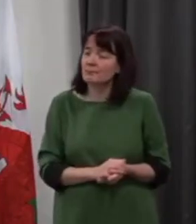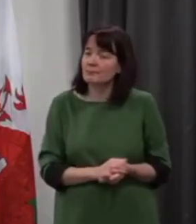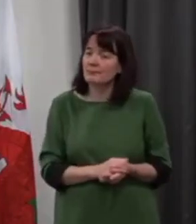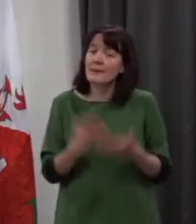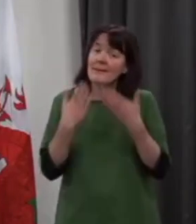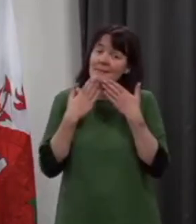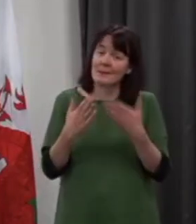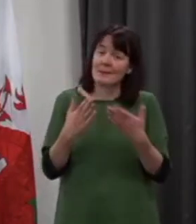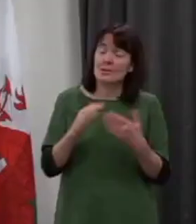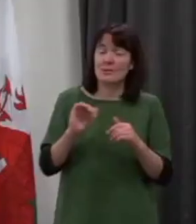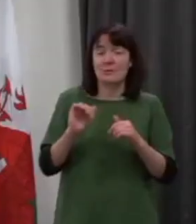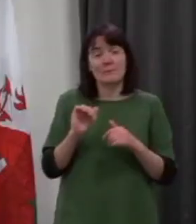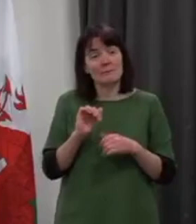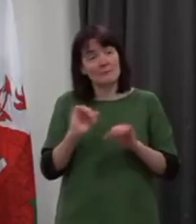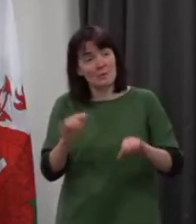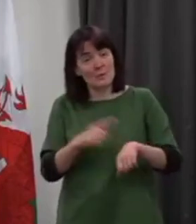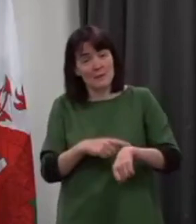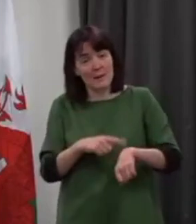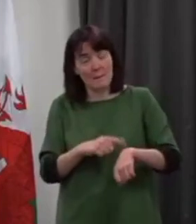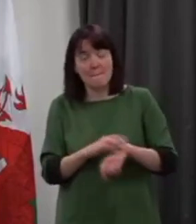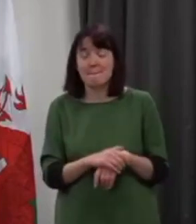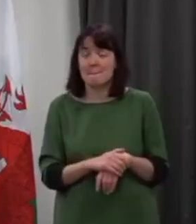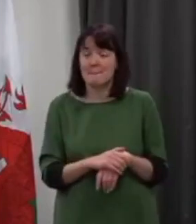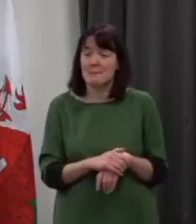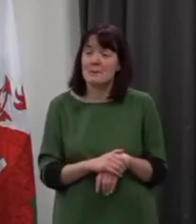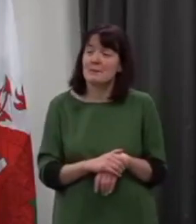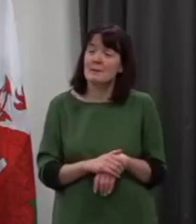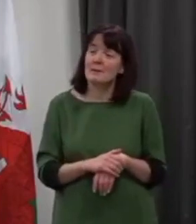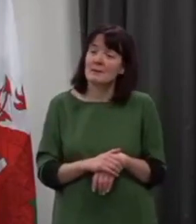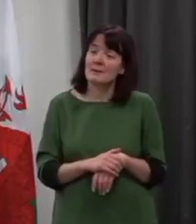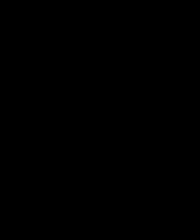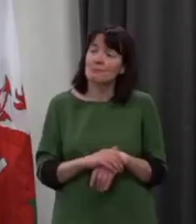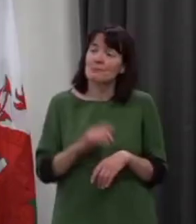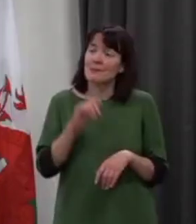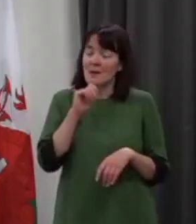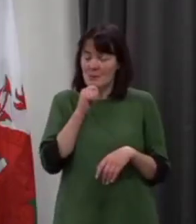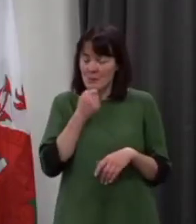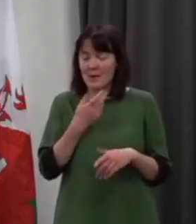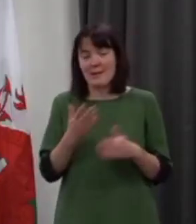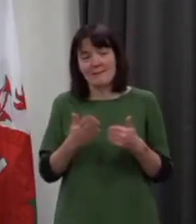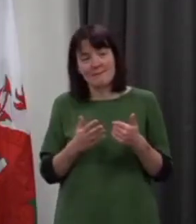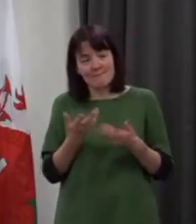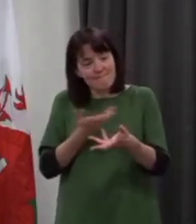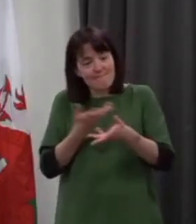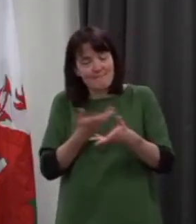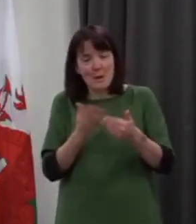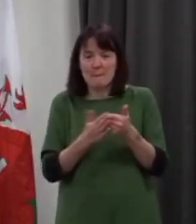have lots more to talk with you about remotely or in person at an appropriate distance in the future. Thank you.